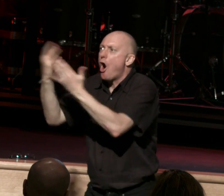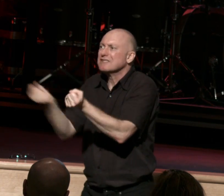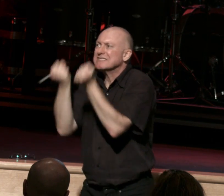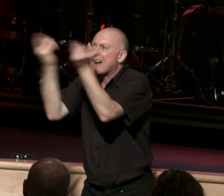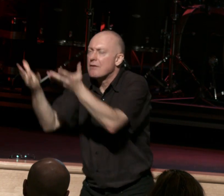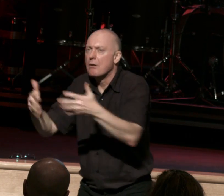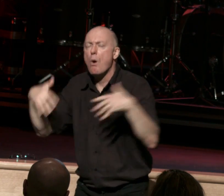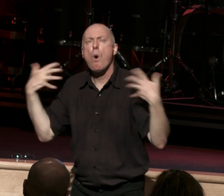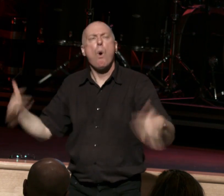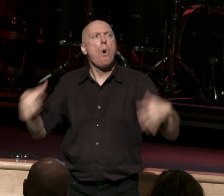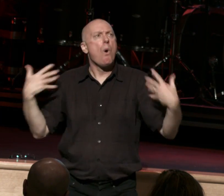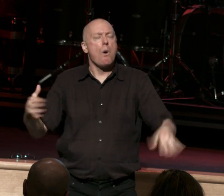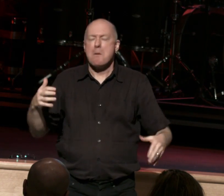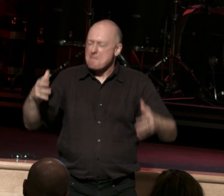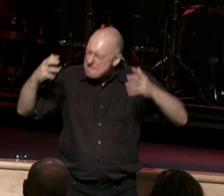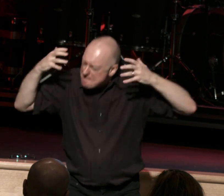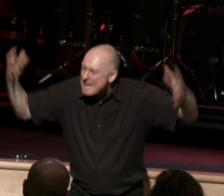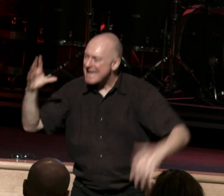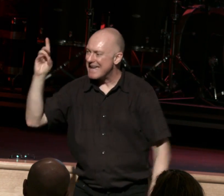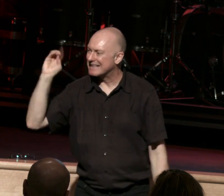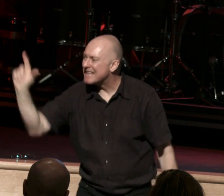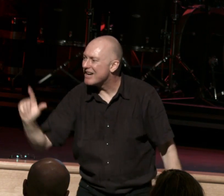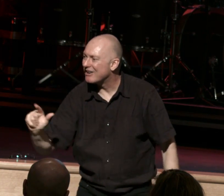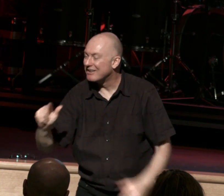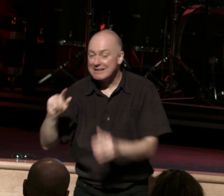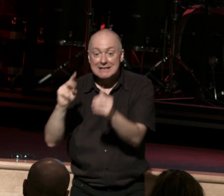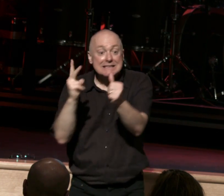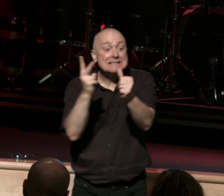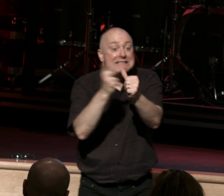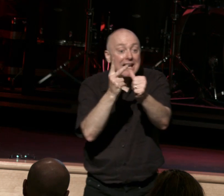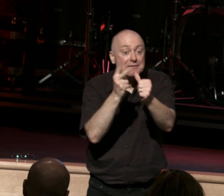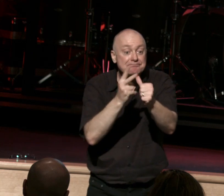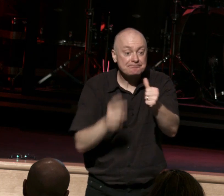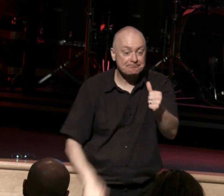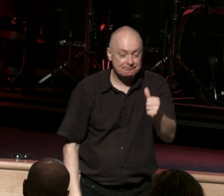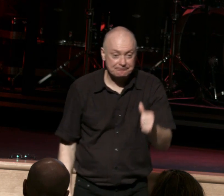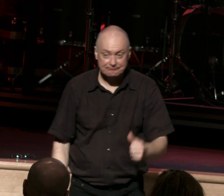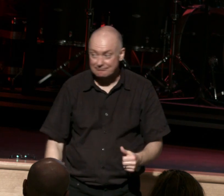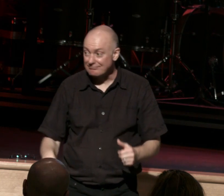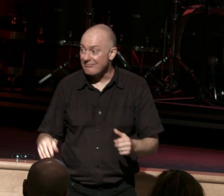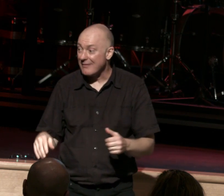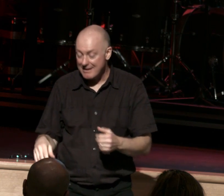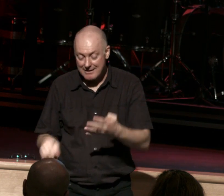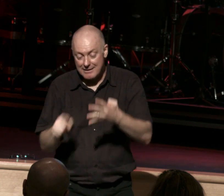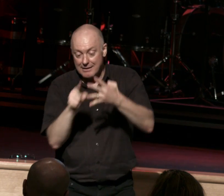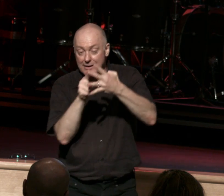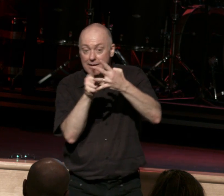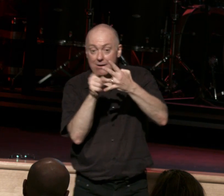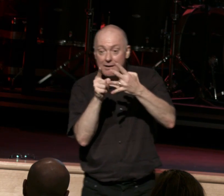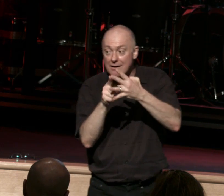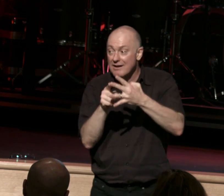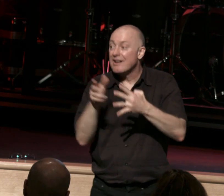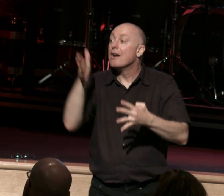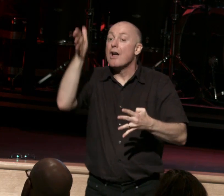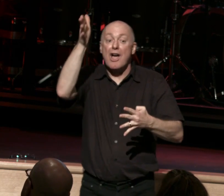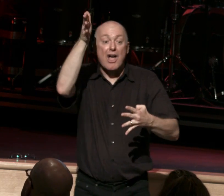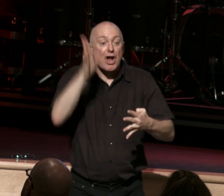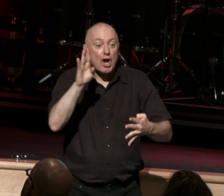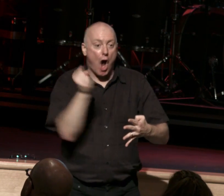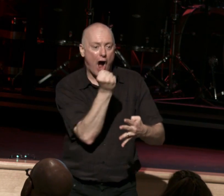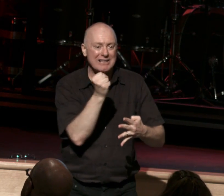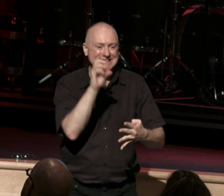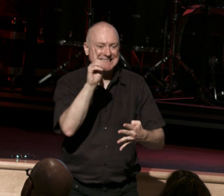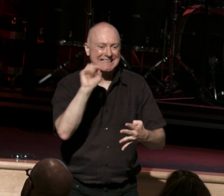for all sacrifice was such a big deal. And secondly, we learn this. It was a big deal. Secondly, it was God's